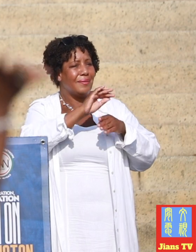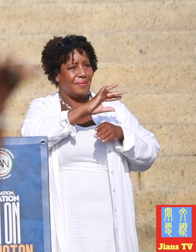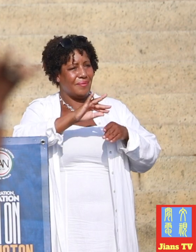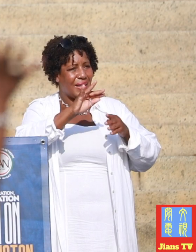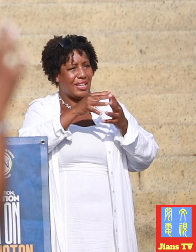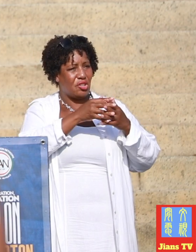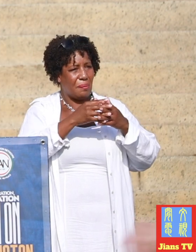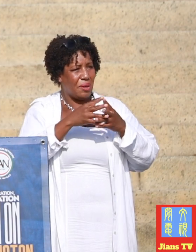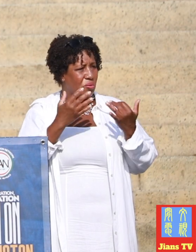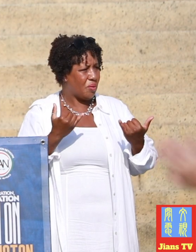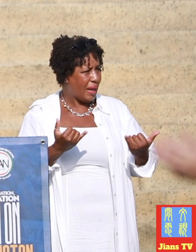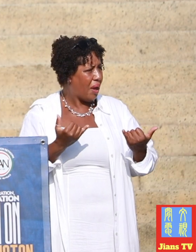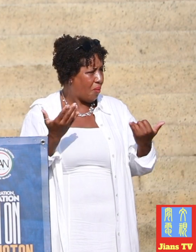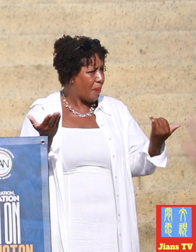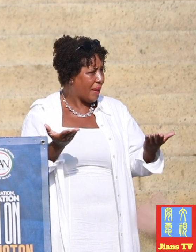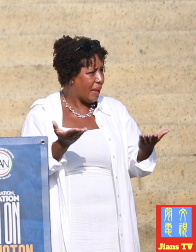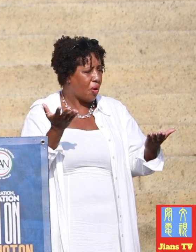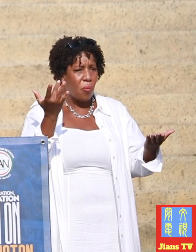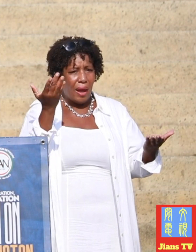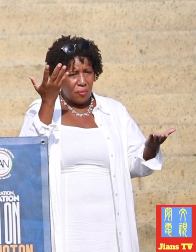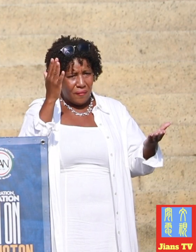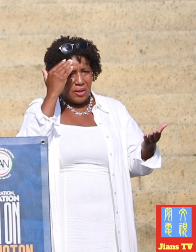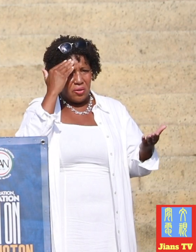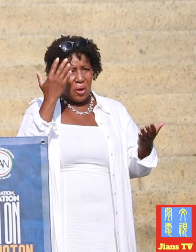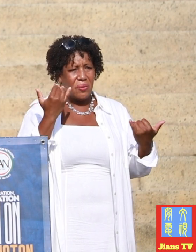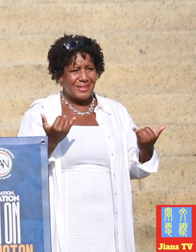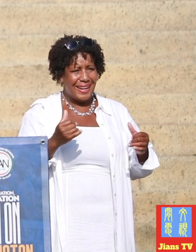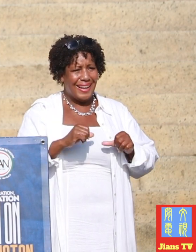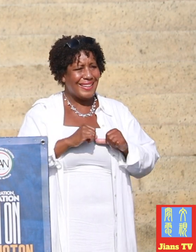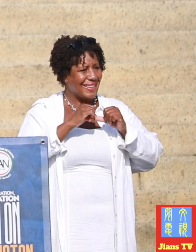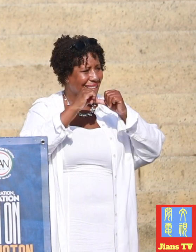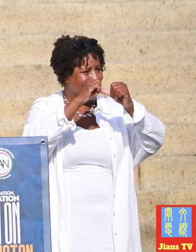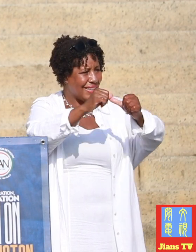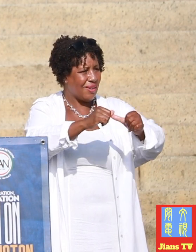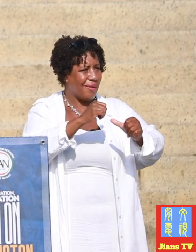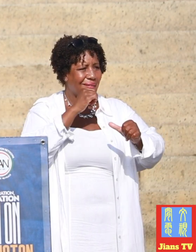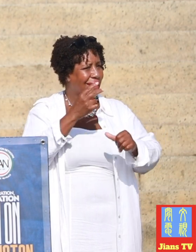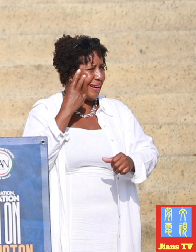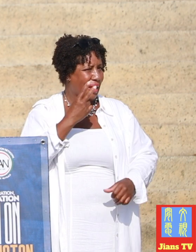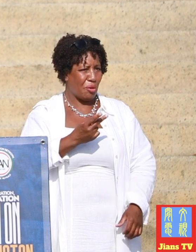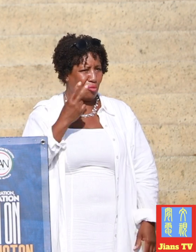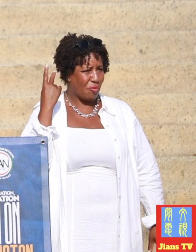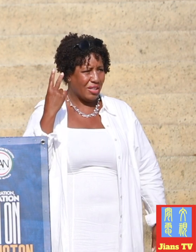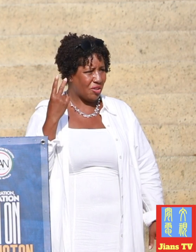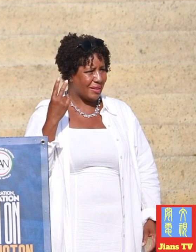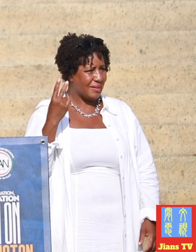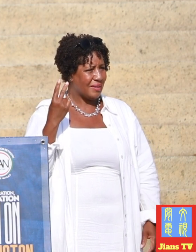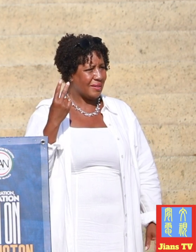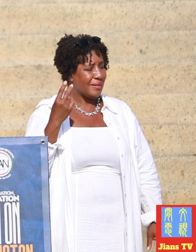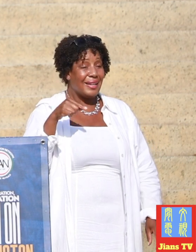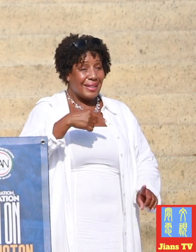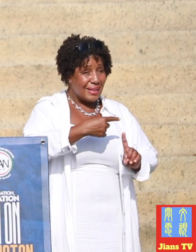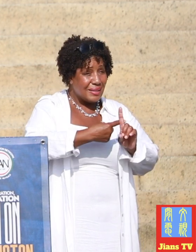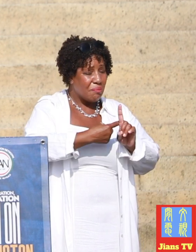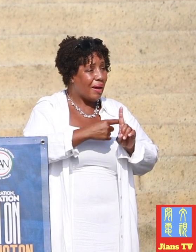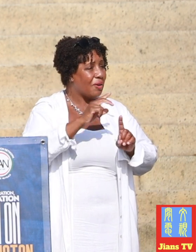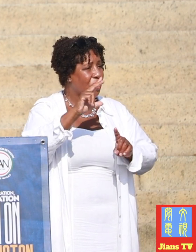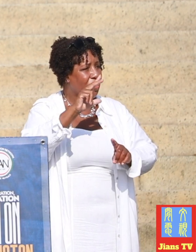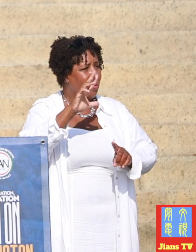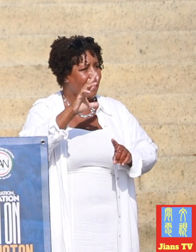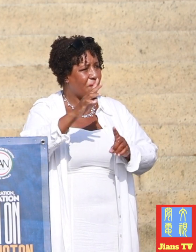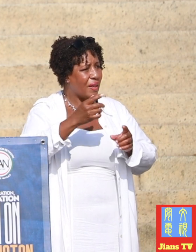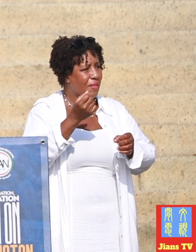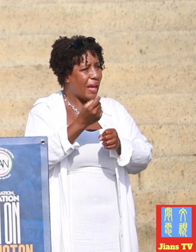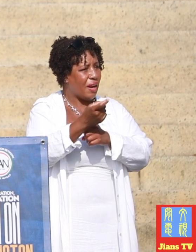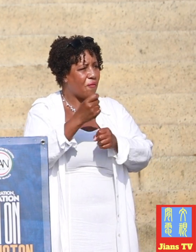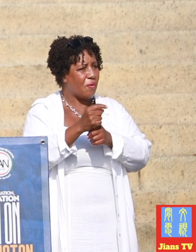be out in force because we know that today is a continuation, not a commemoration. This month is also the 35th